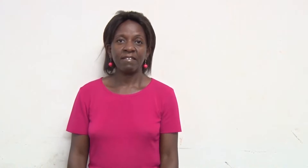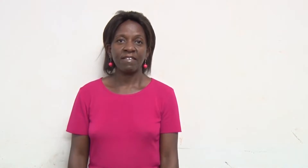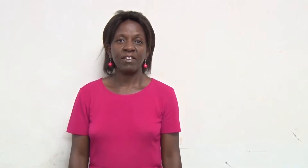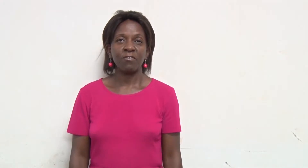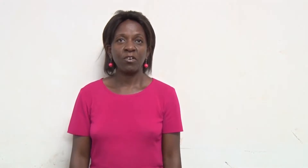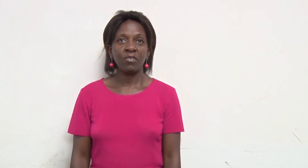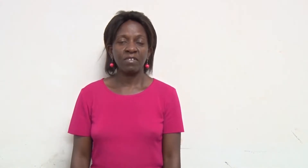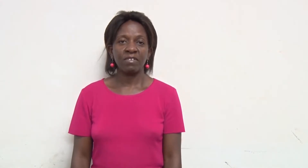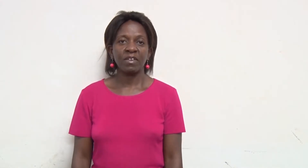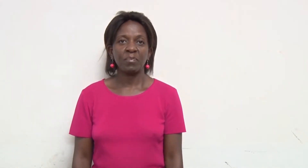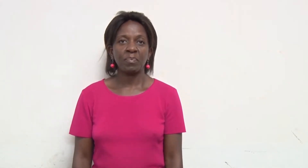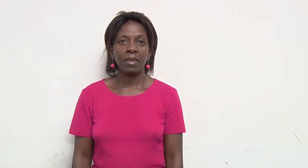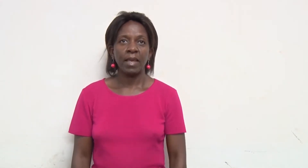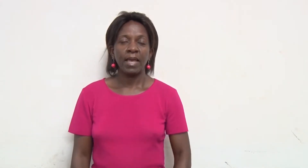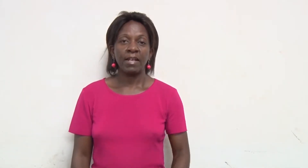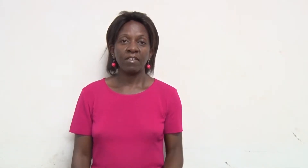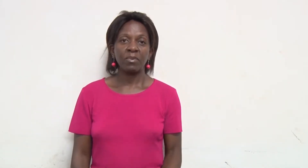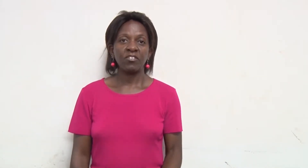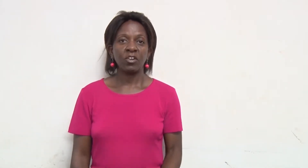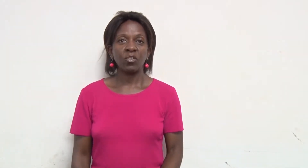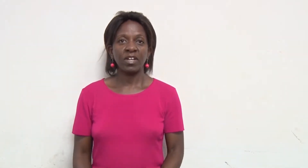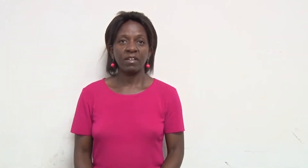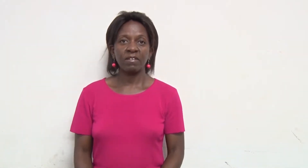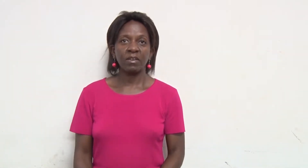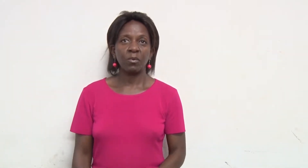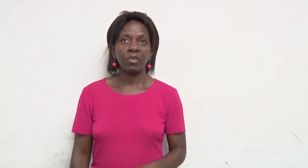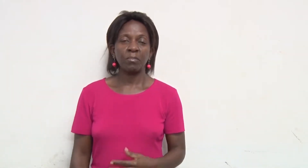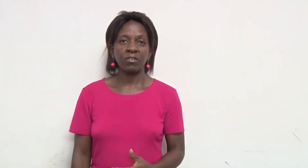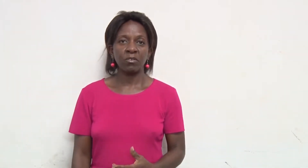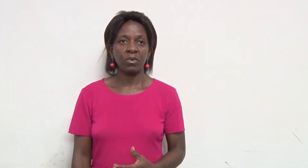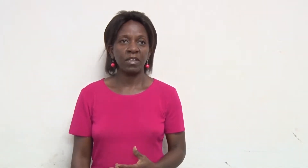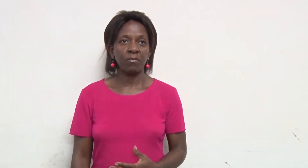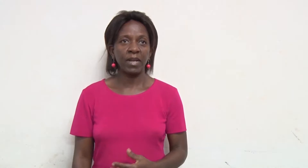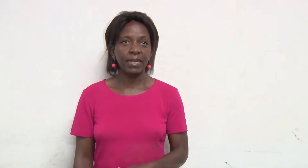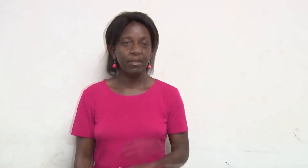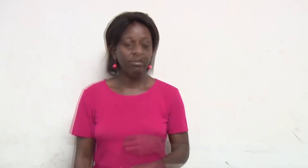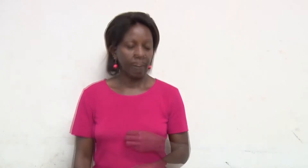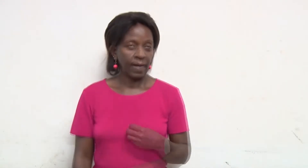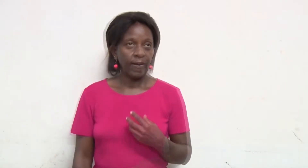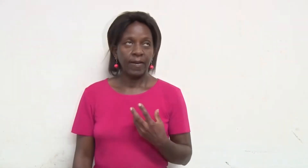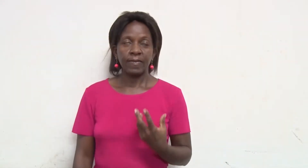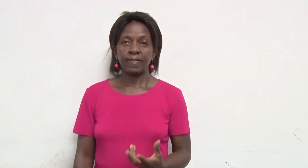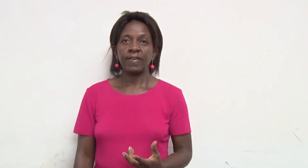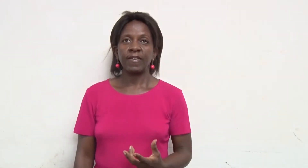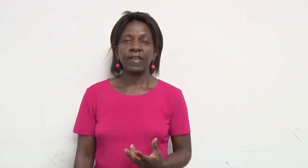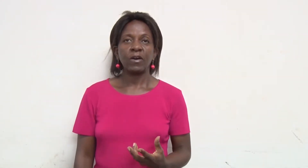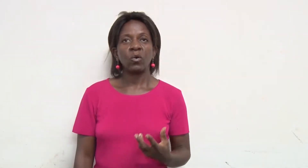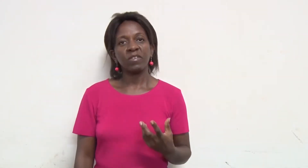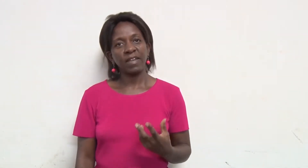This involves establishing contact with a person with deaf blindness, sitting or